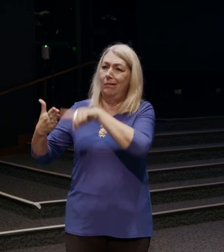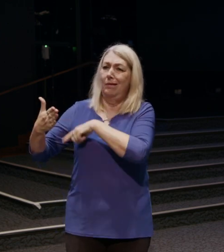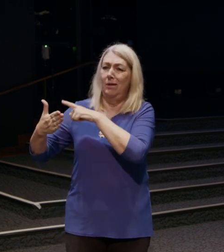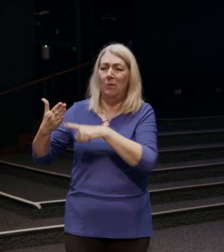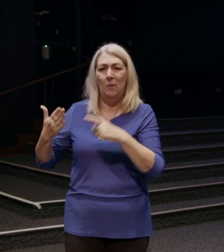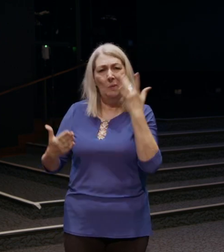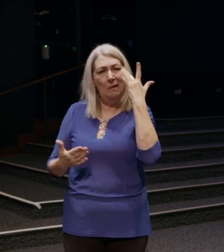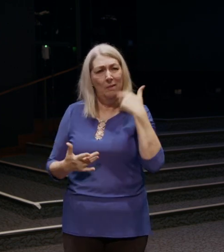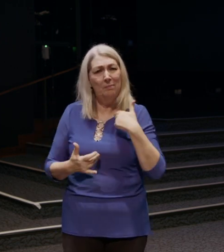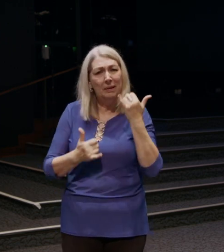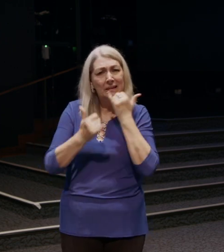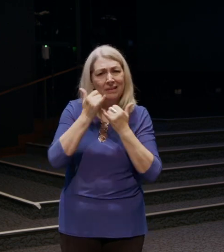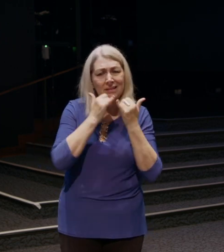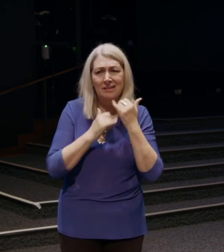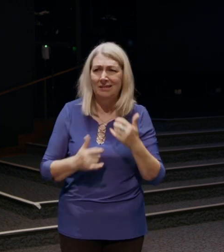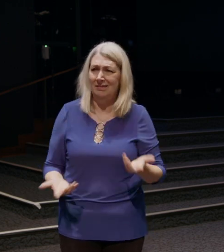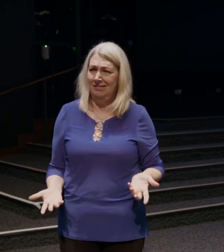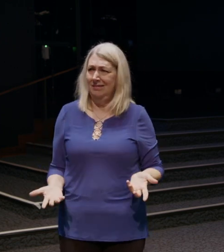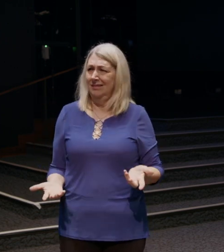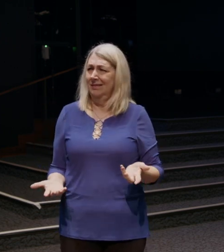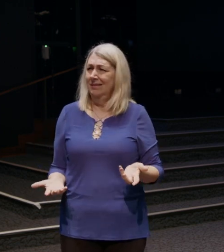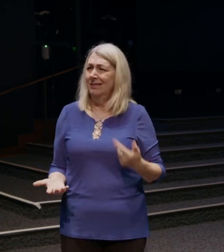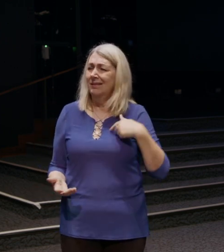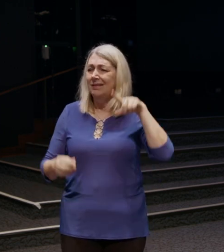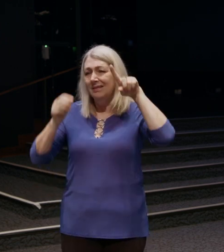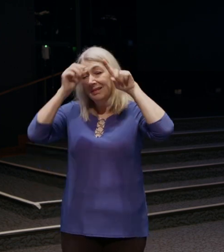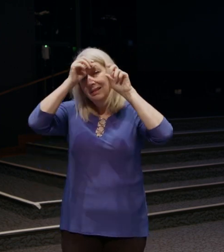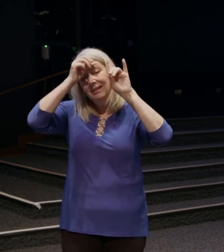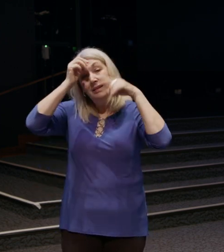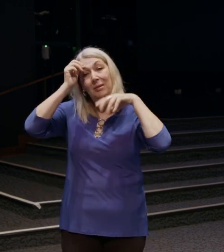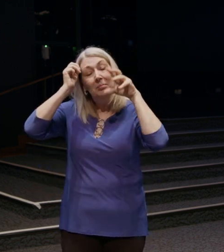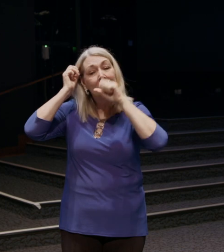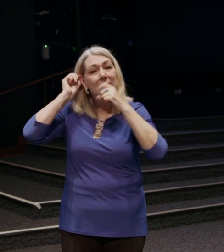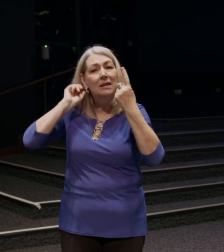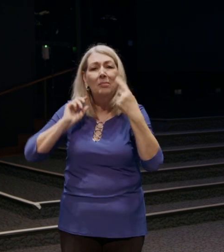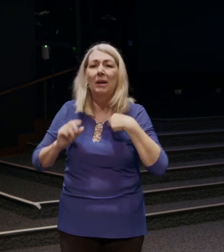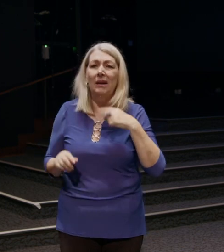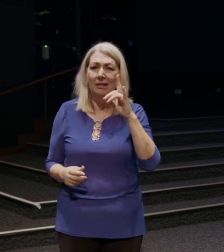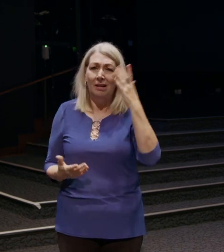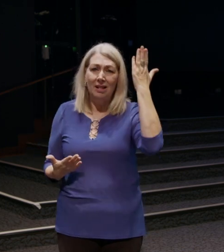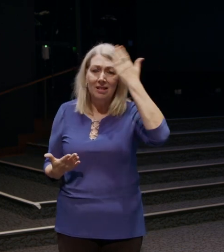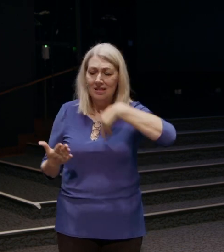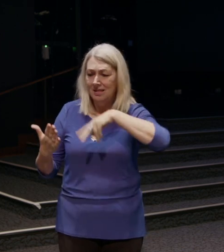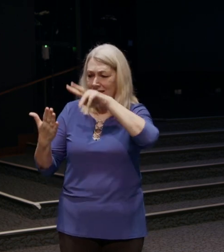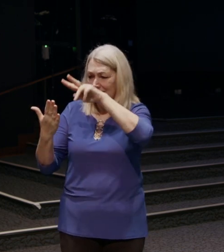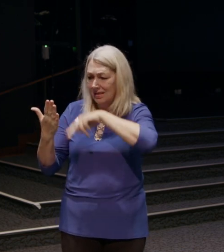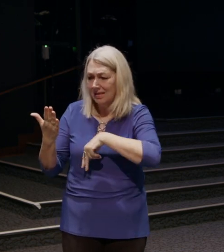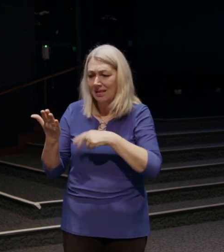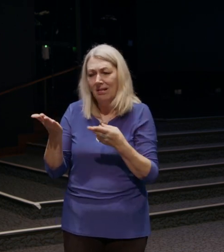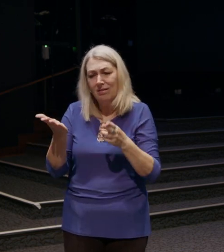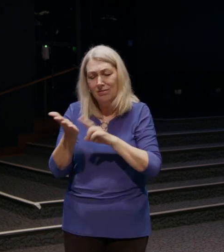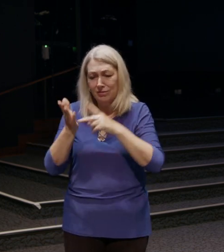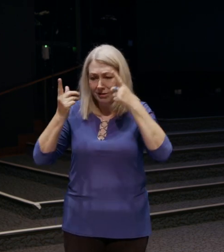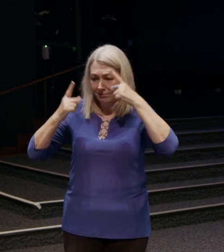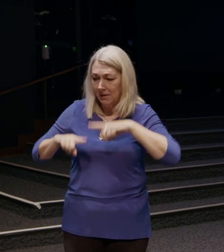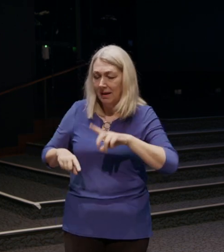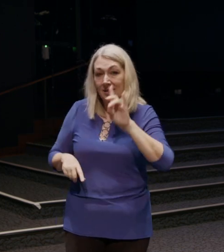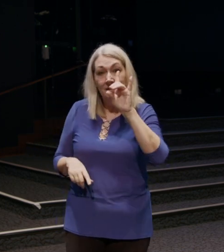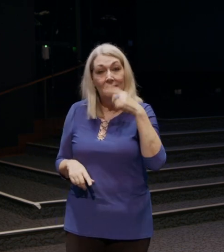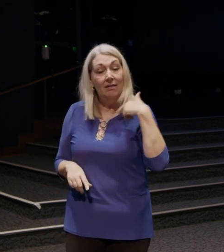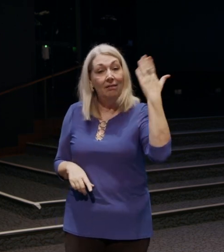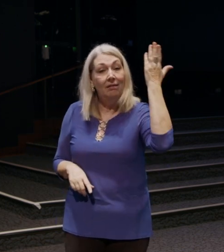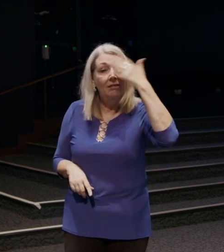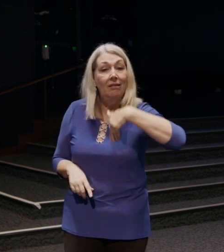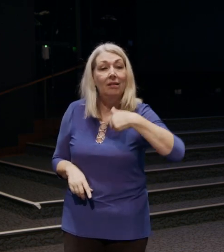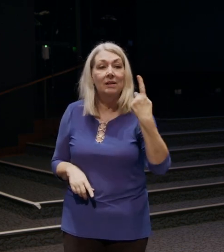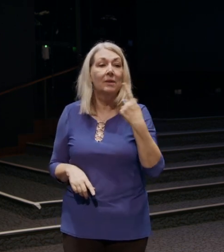I miss something? Did I miss a footnote? Did I miss some fine print in the contract? Did I miss a paragraph that read,